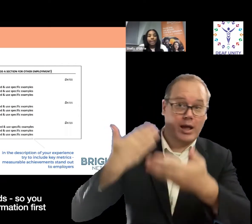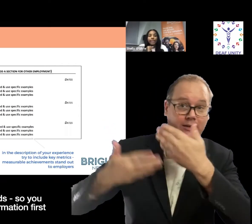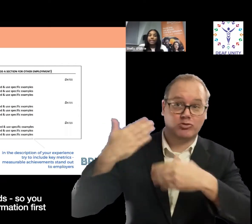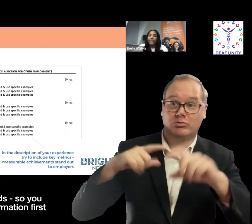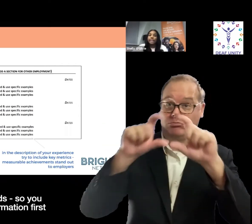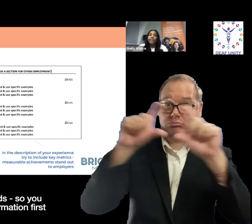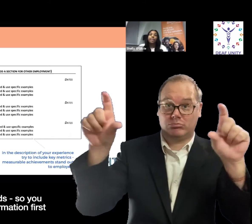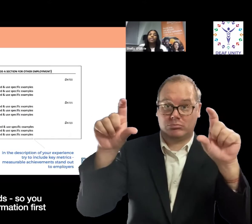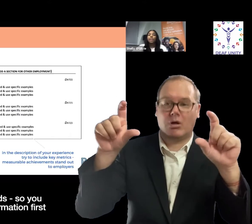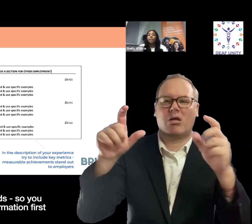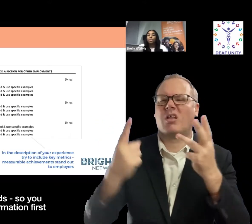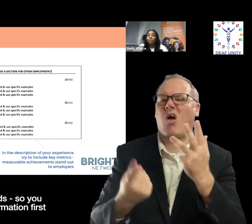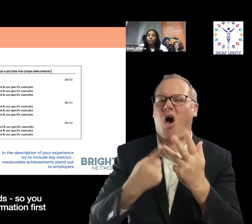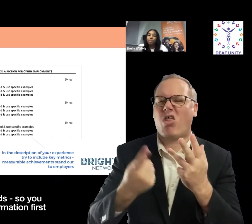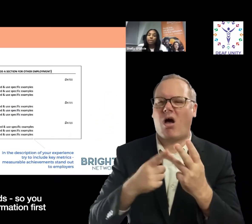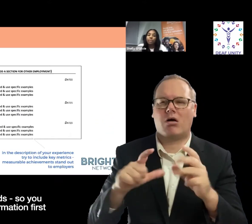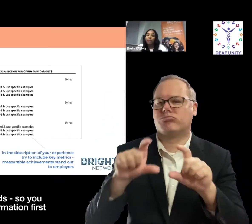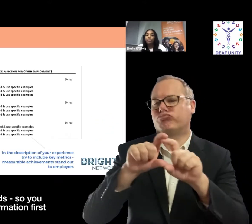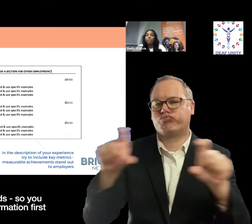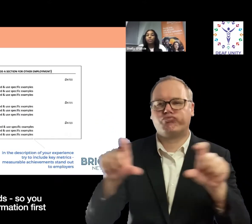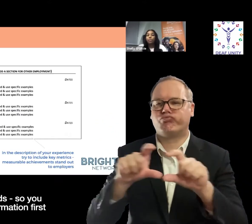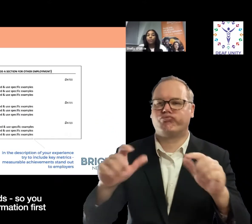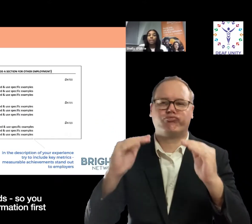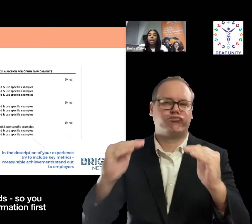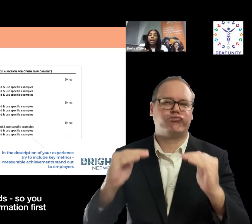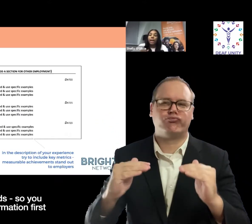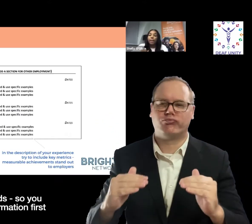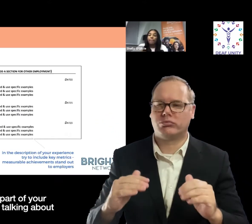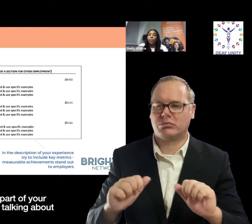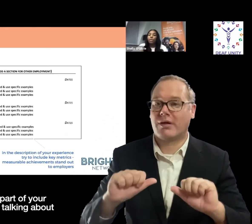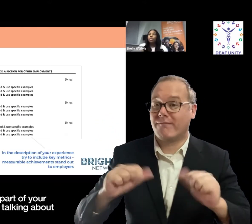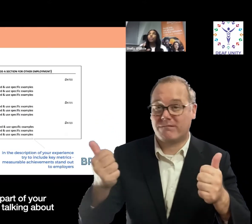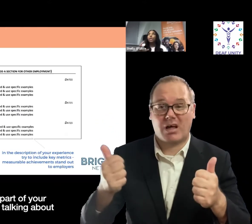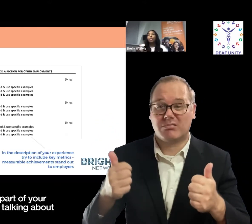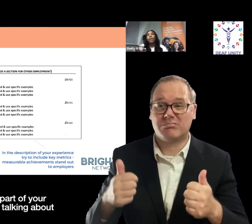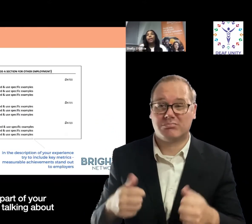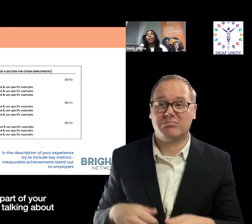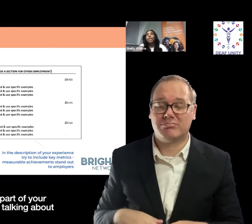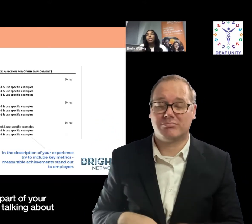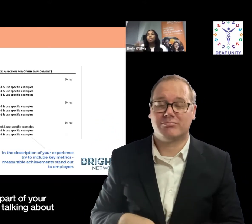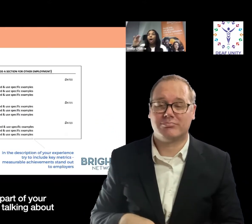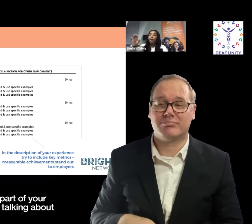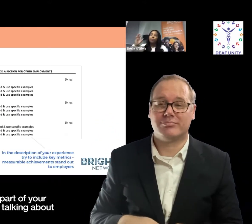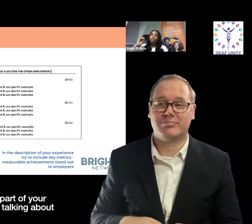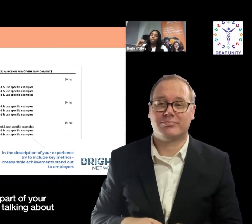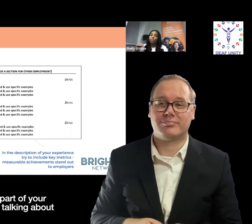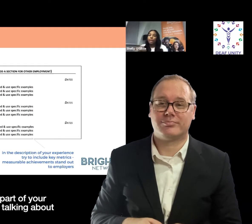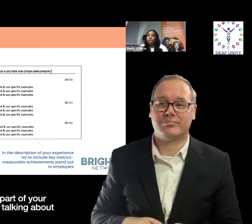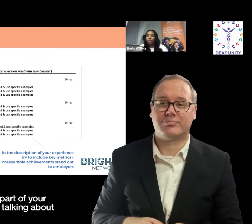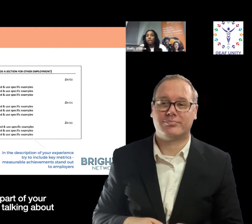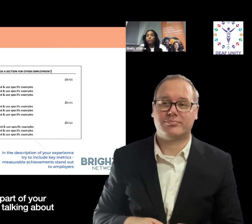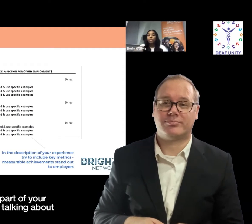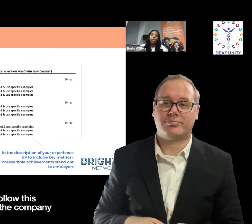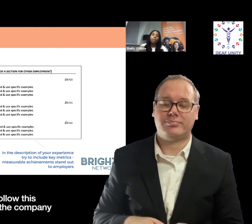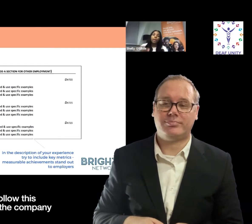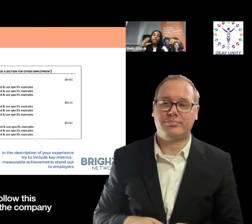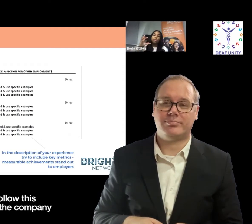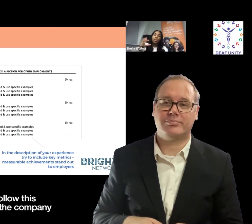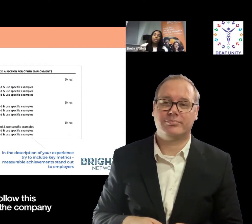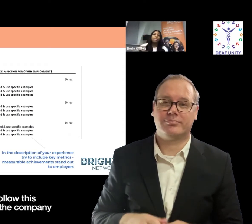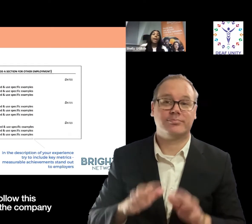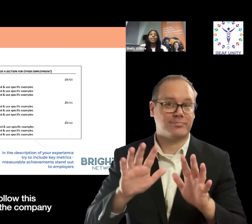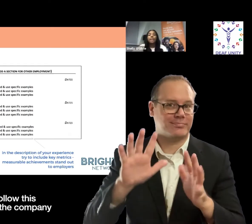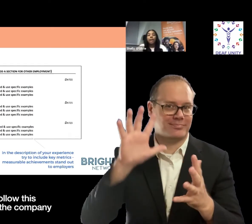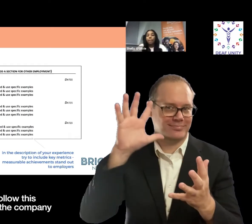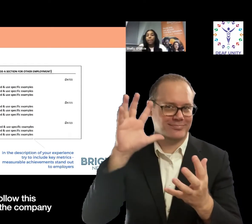Remember what I said, 6 seconds, so you want to put the most relevant information first. When you're structuring each part of your employment history, so when you're talking about each